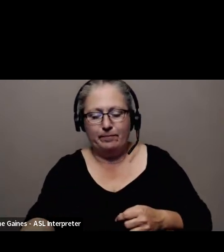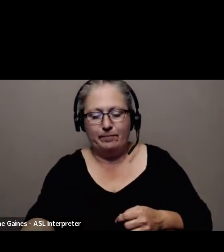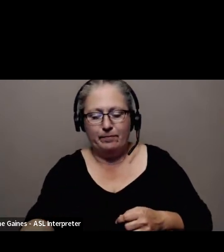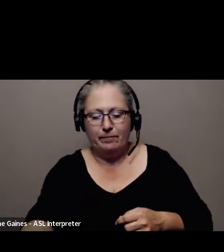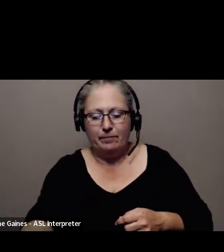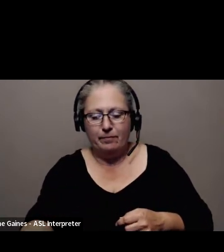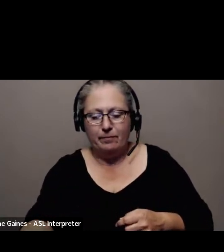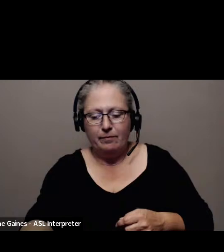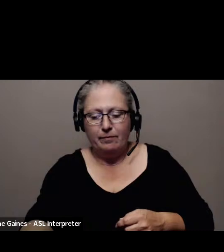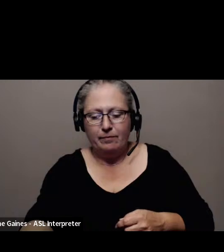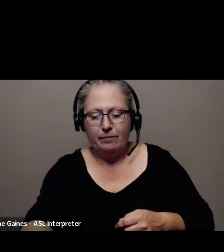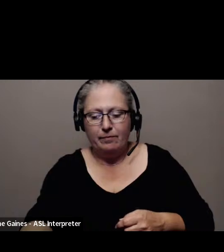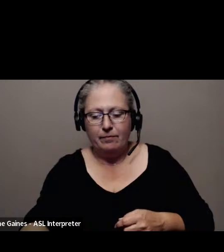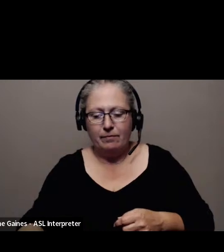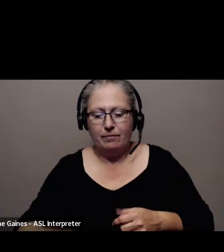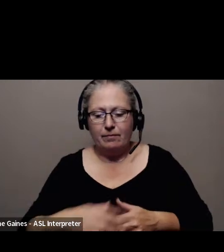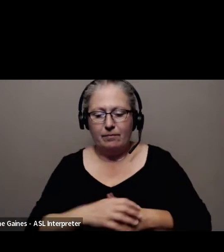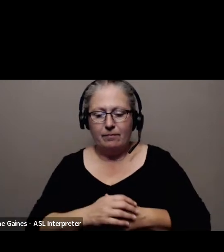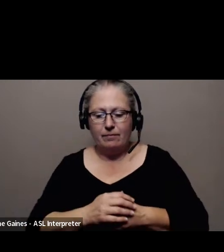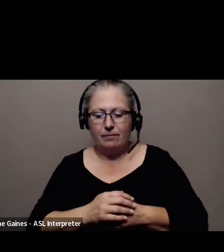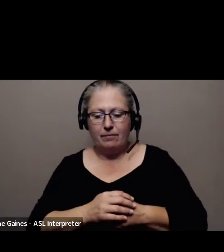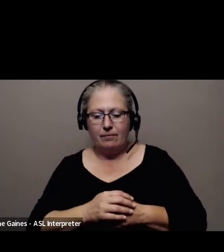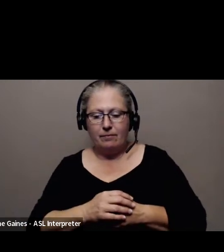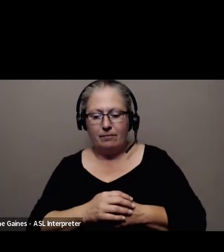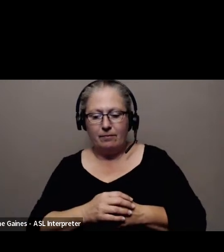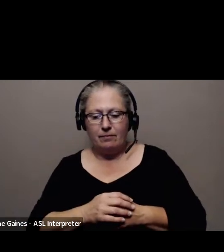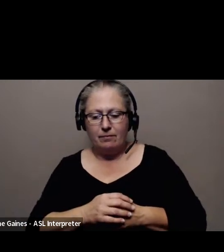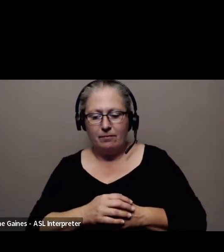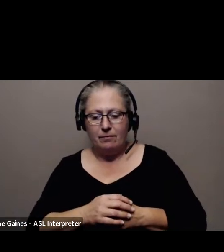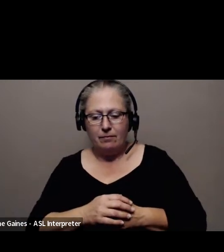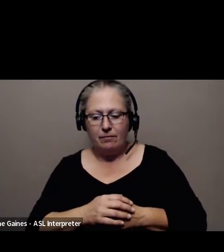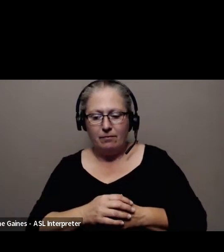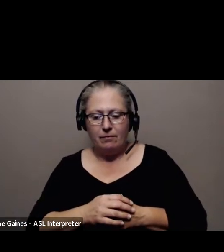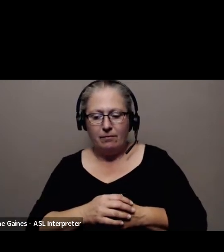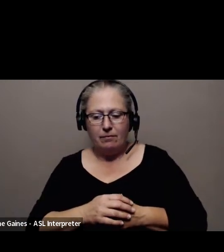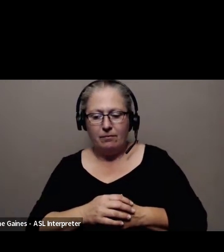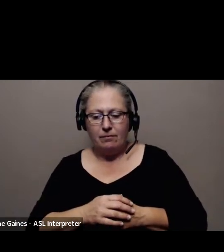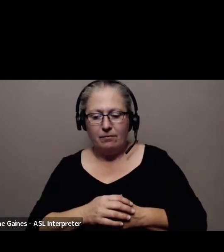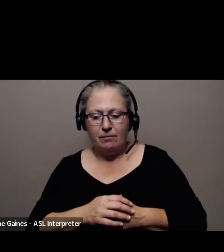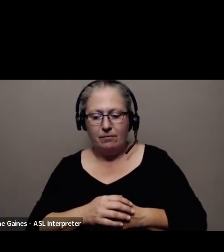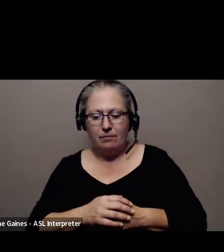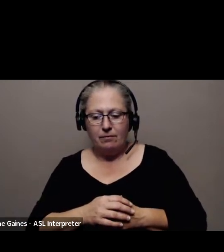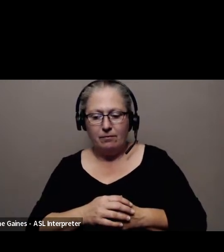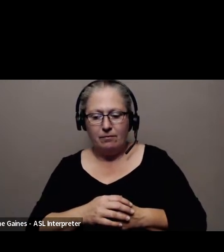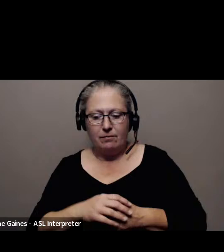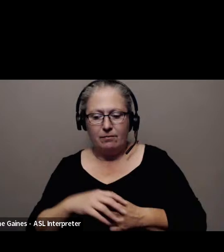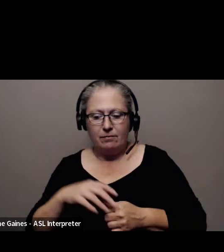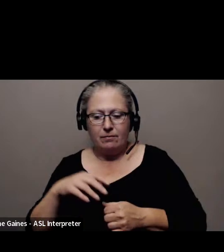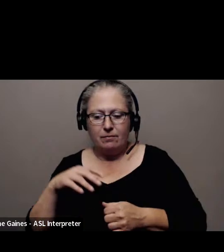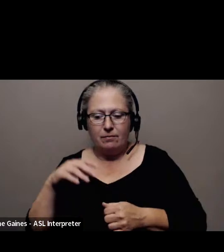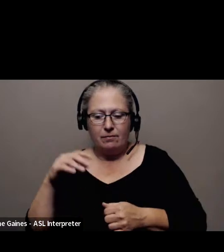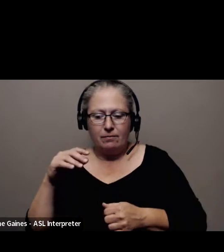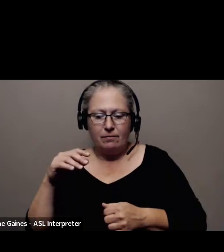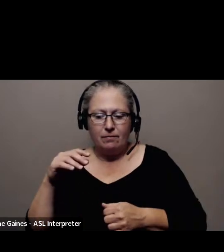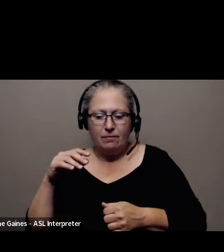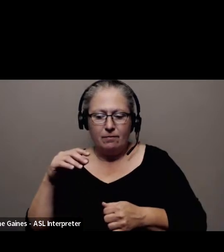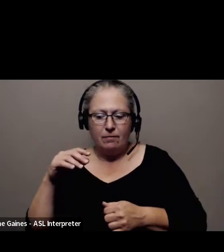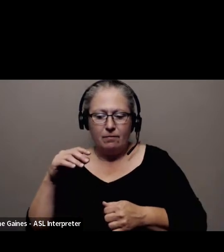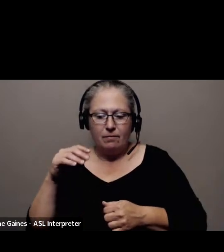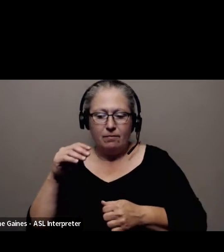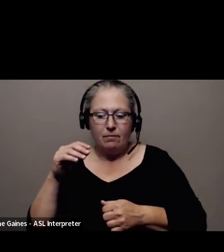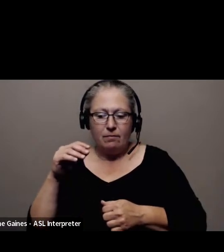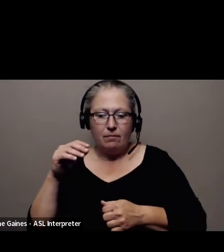Great, thank you. Excuse me. Oh my gosh. Anybody on public